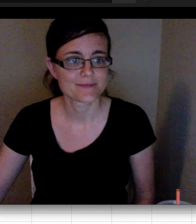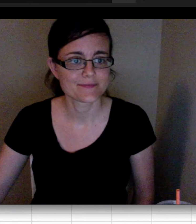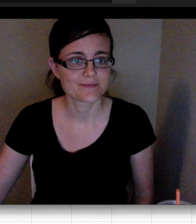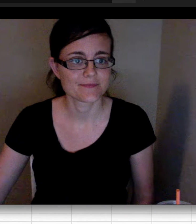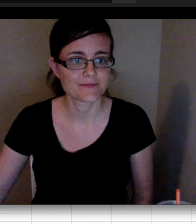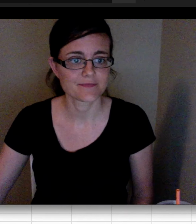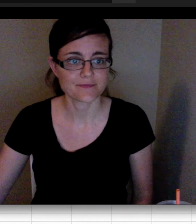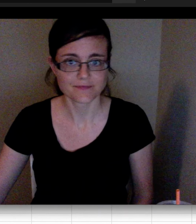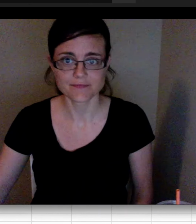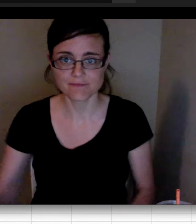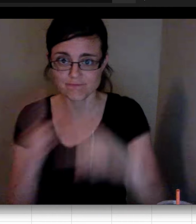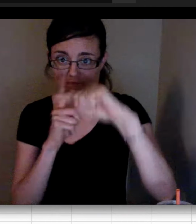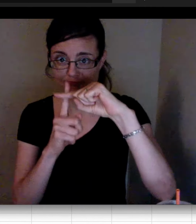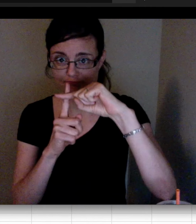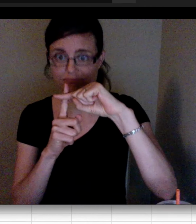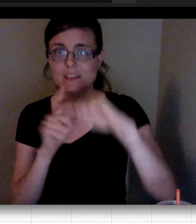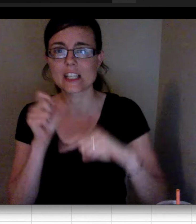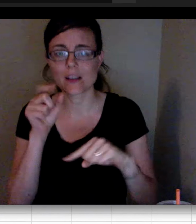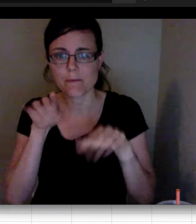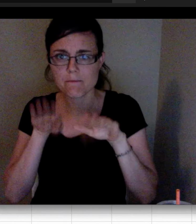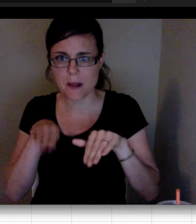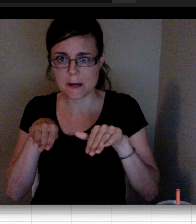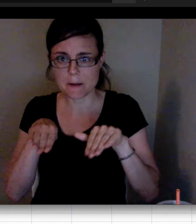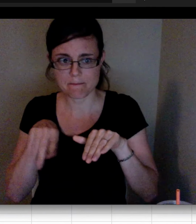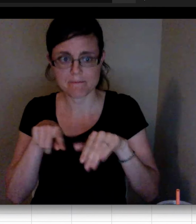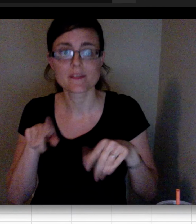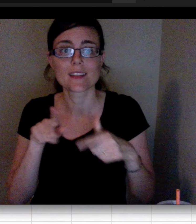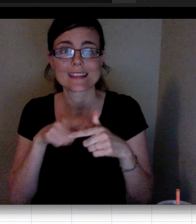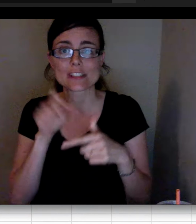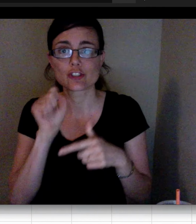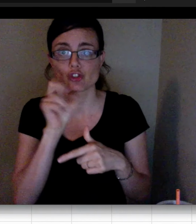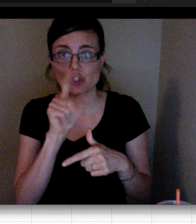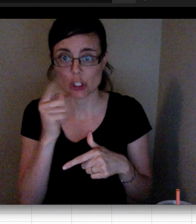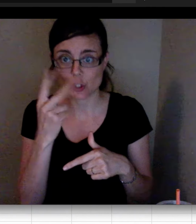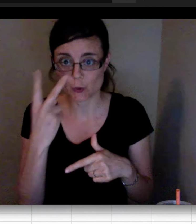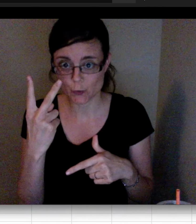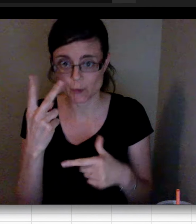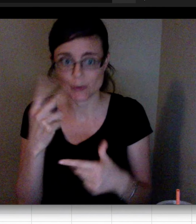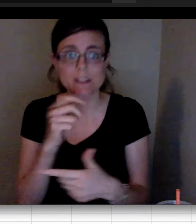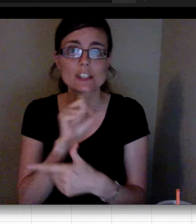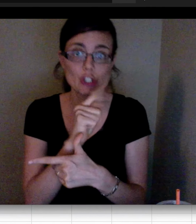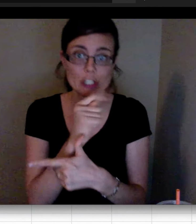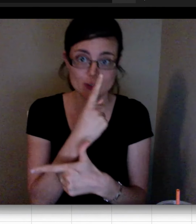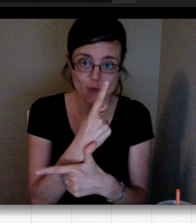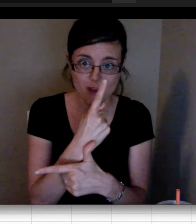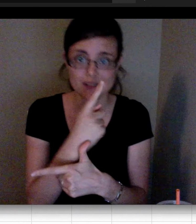Once it's sent, go ahead and go to number 9, which is the plus symbol.